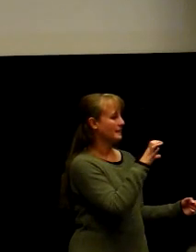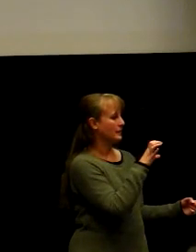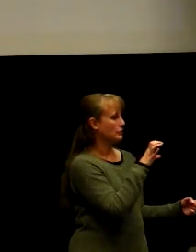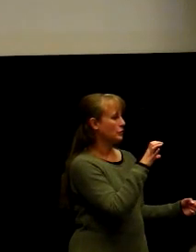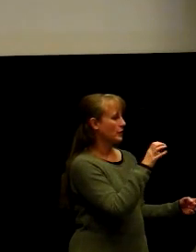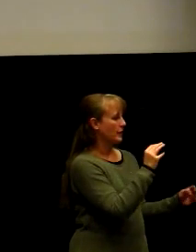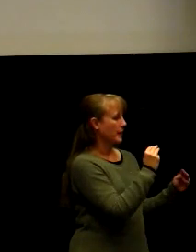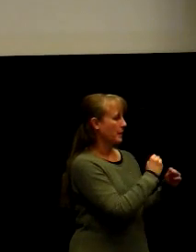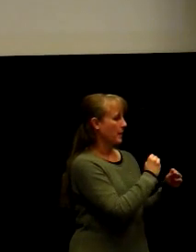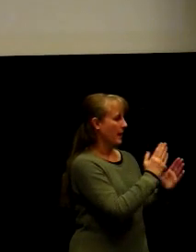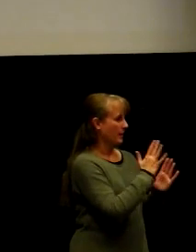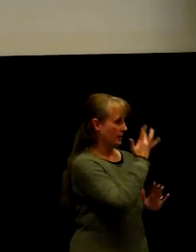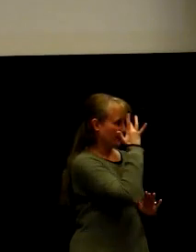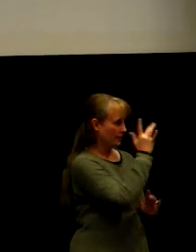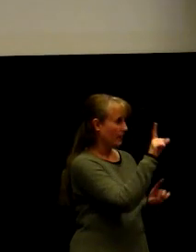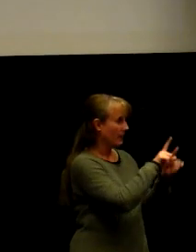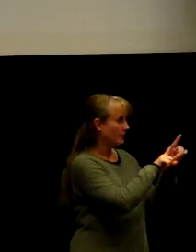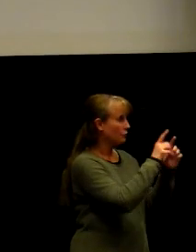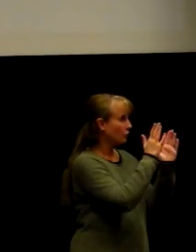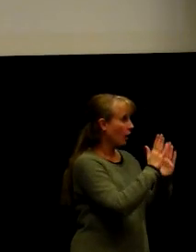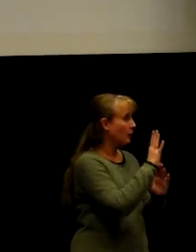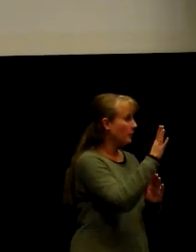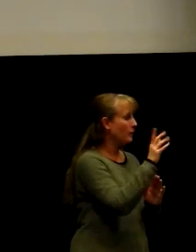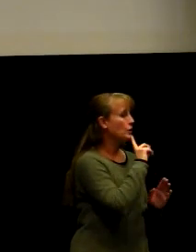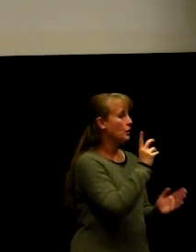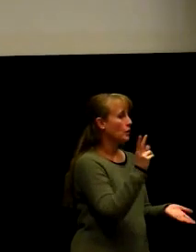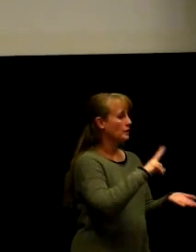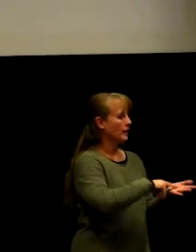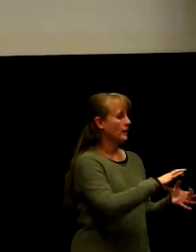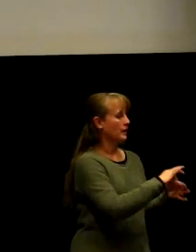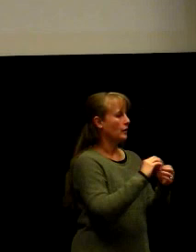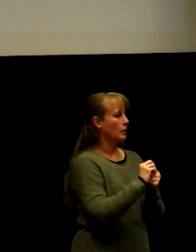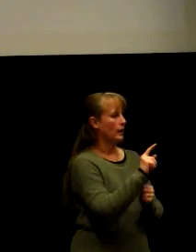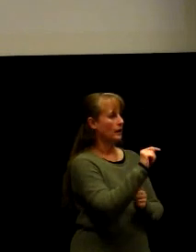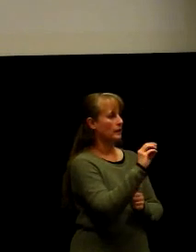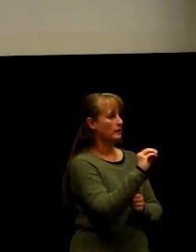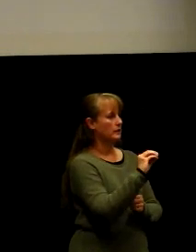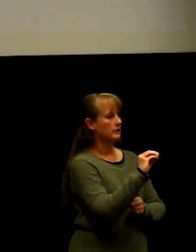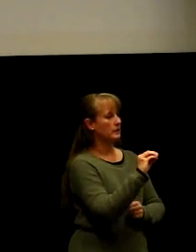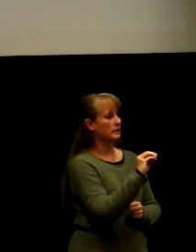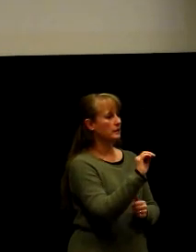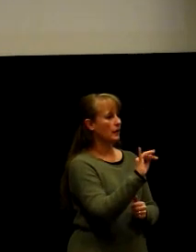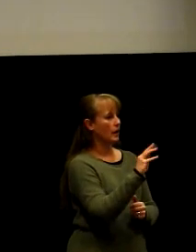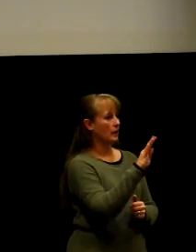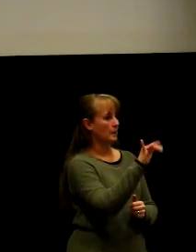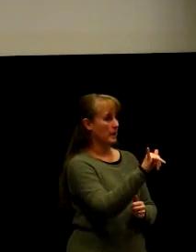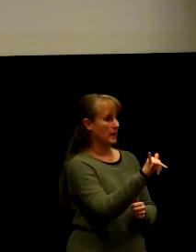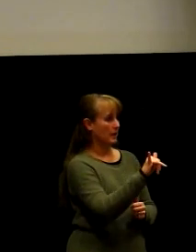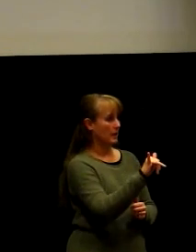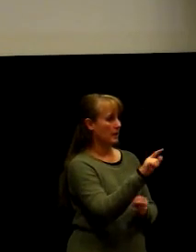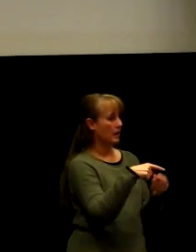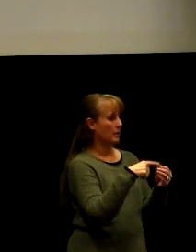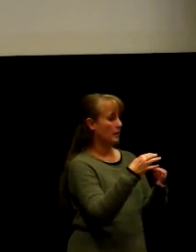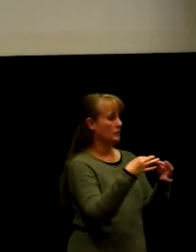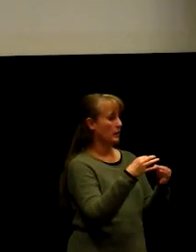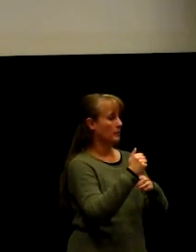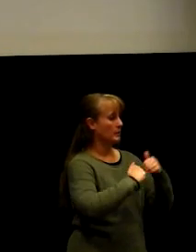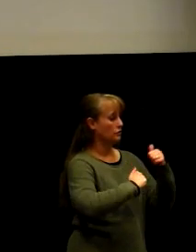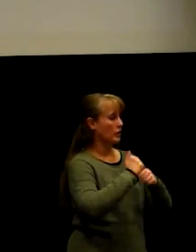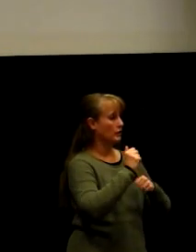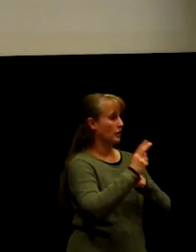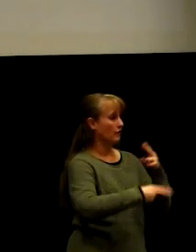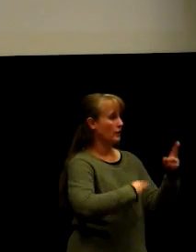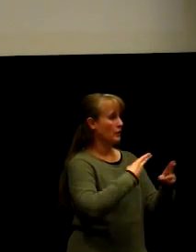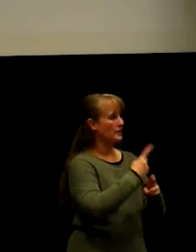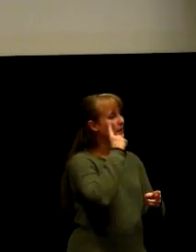astronomer who ascribed to or signed on with Ptolemy still regarding the structure of the universe, believing that the Earth is